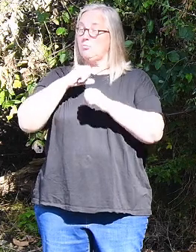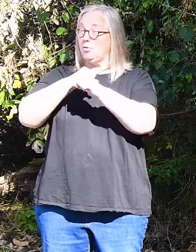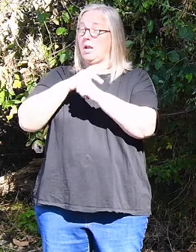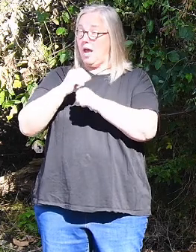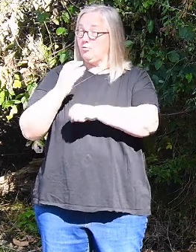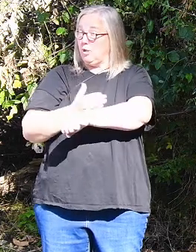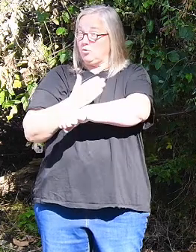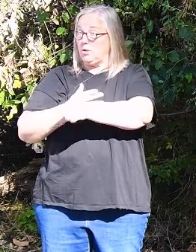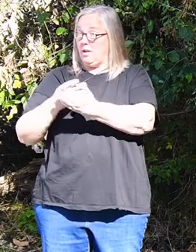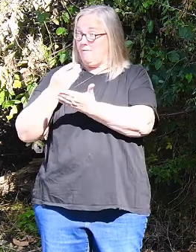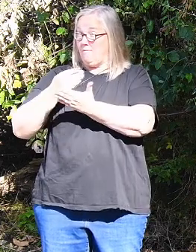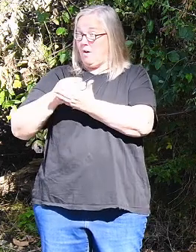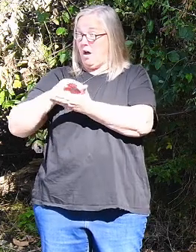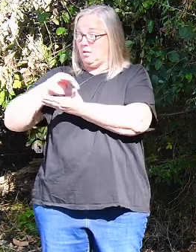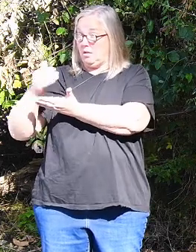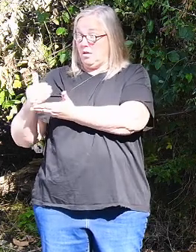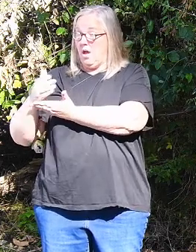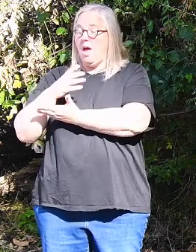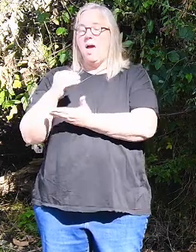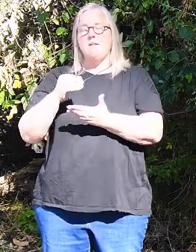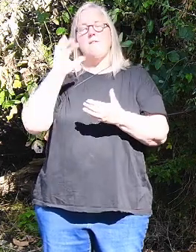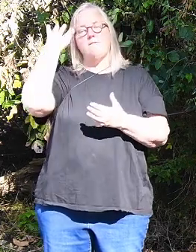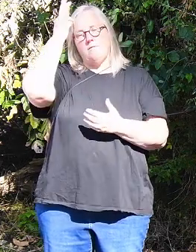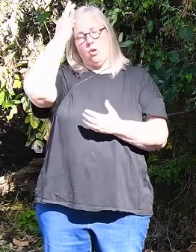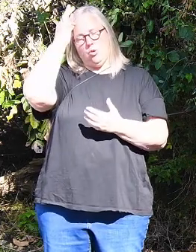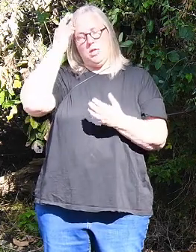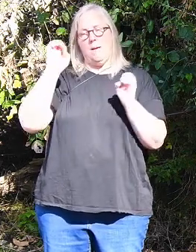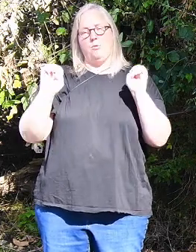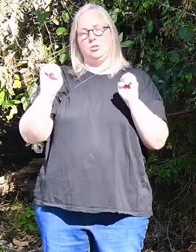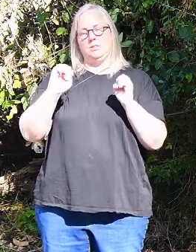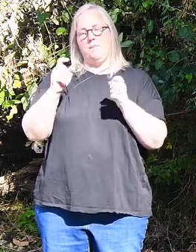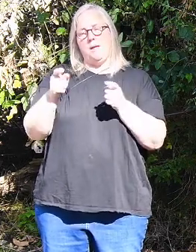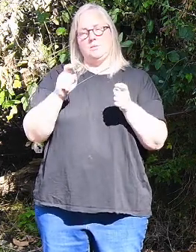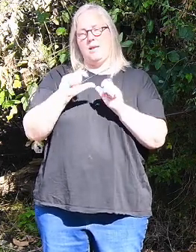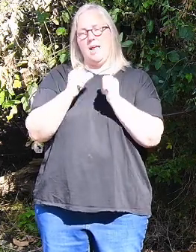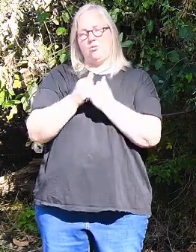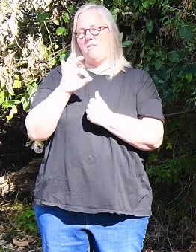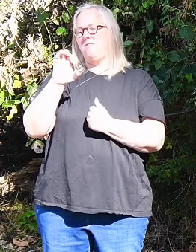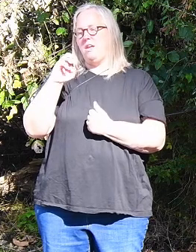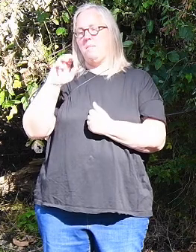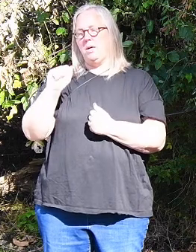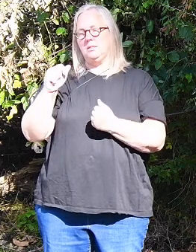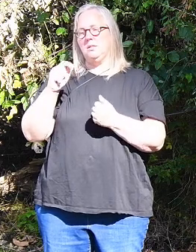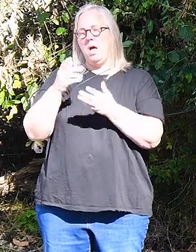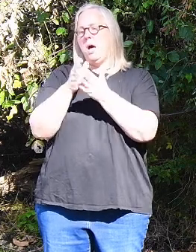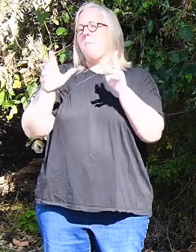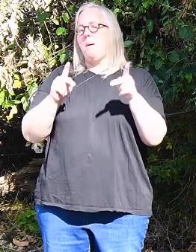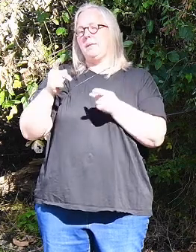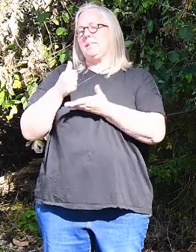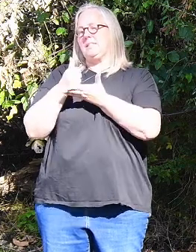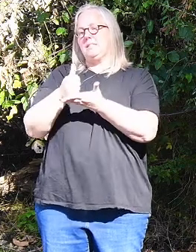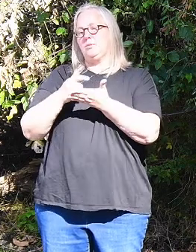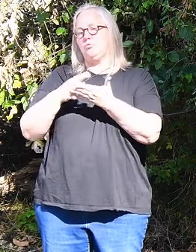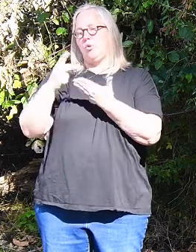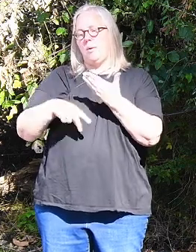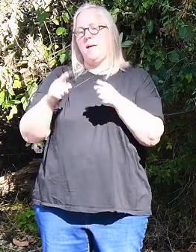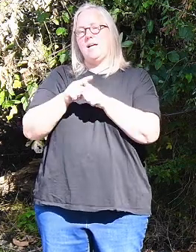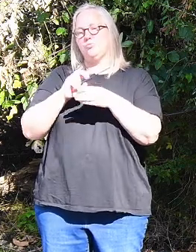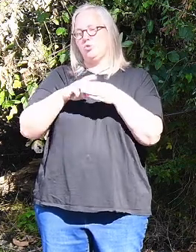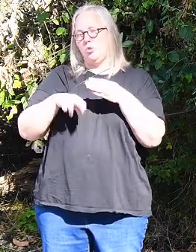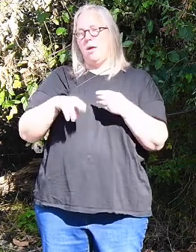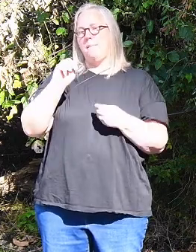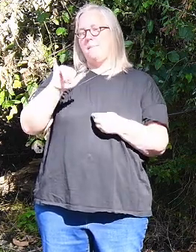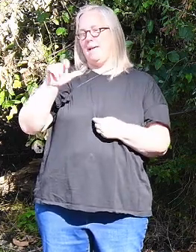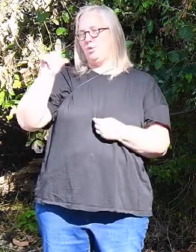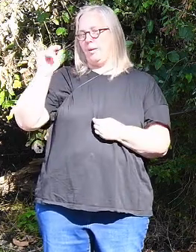Fund and the Federal Emergency Management Agency's Public Assistance Program as a result of the May